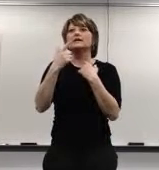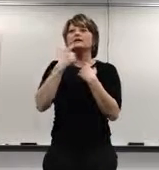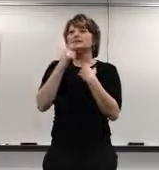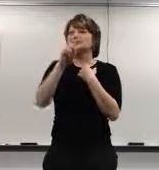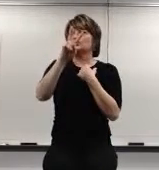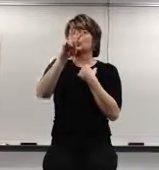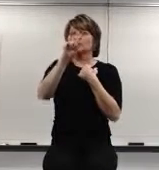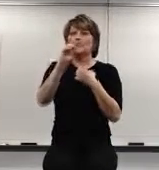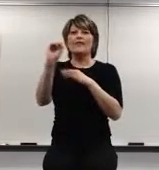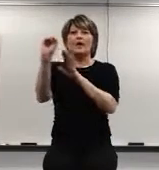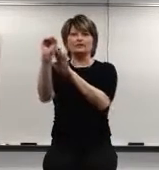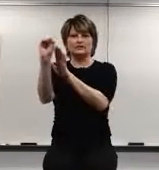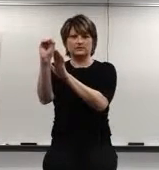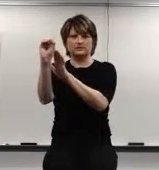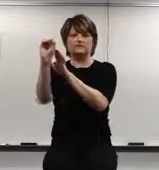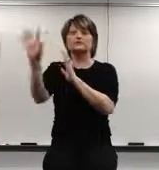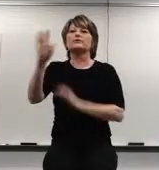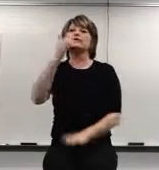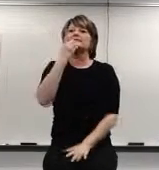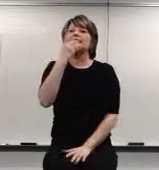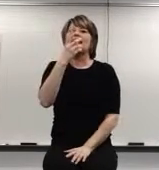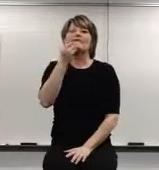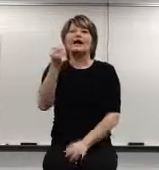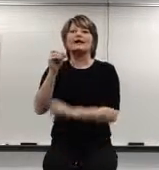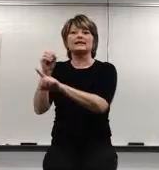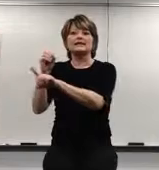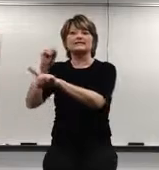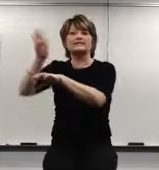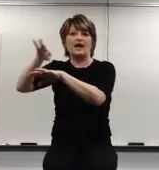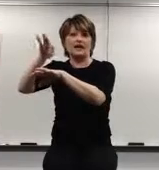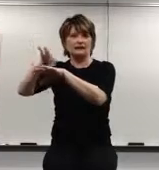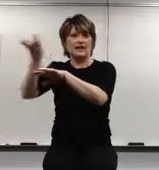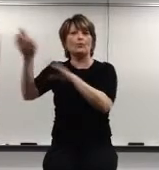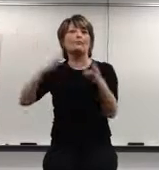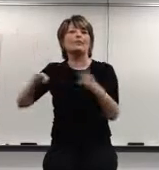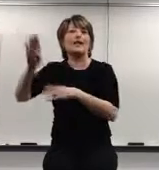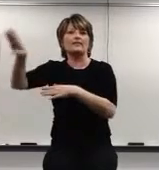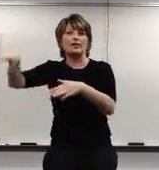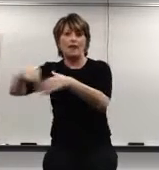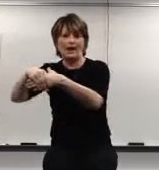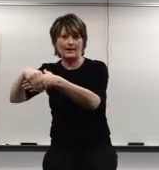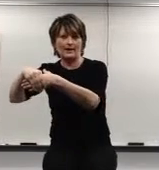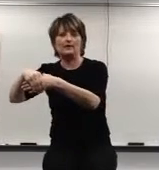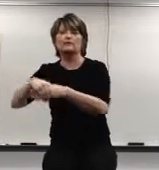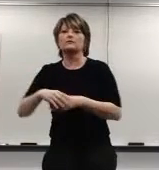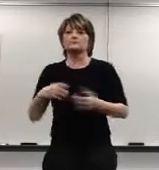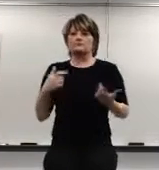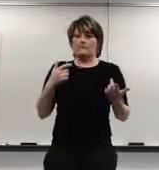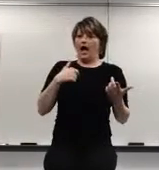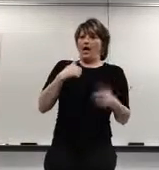friends. And then in 2000, Dave and his fiance were planning to get married.